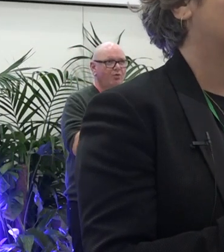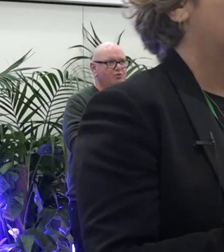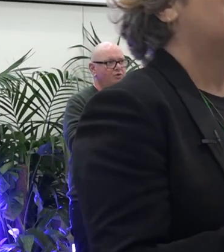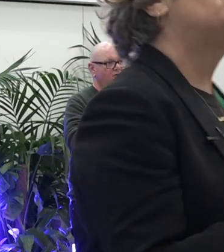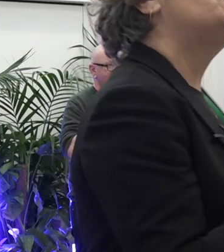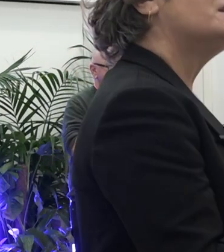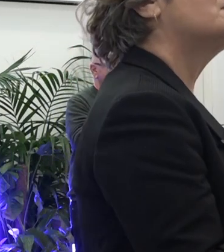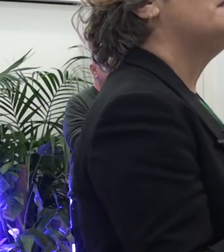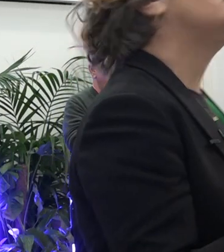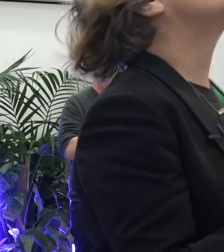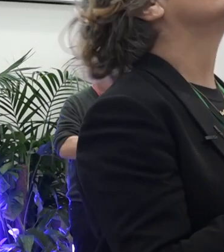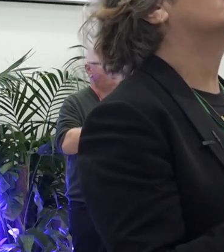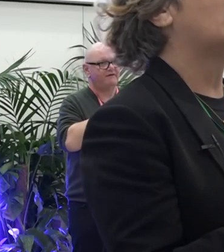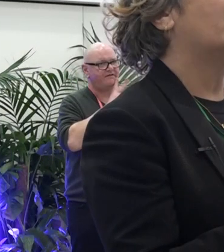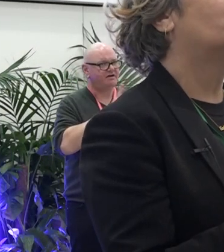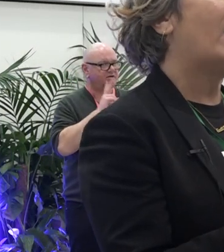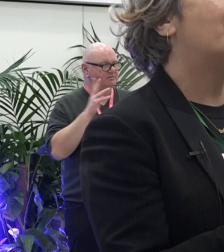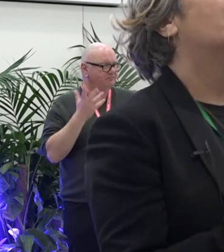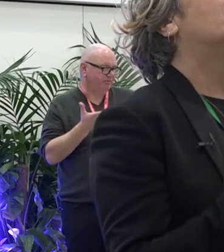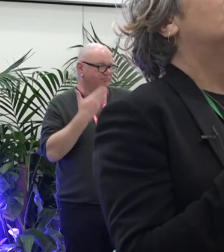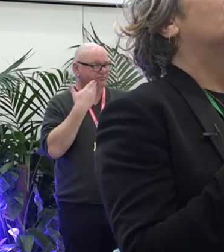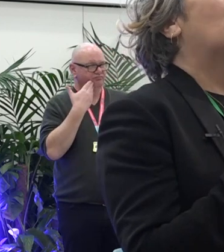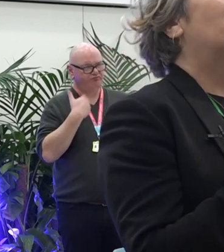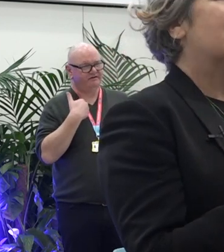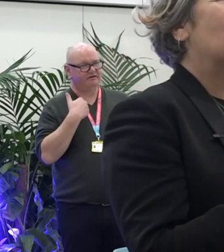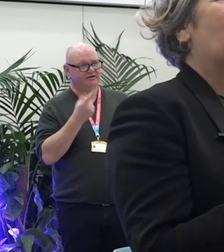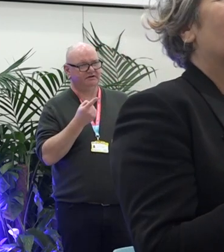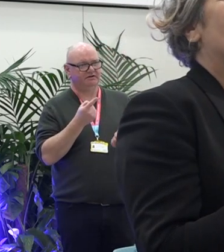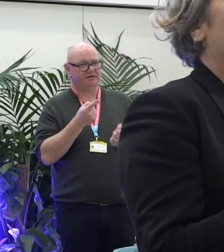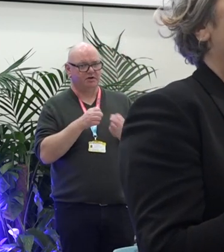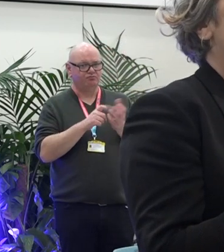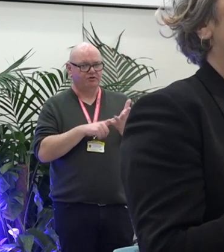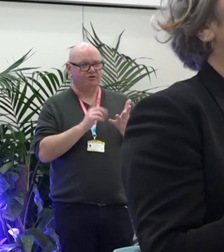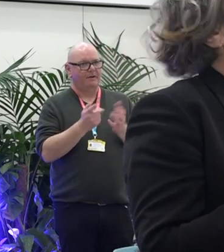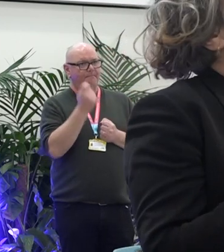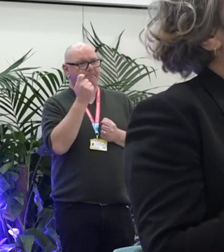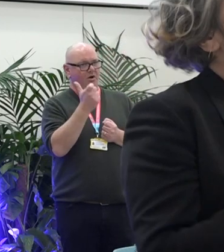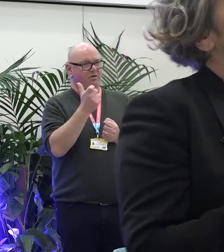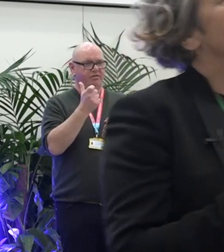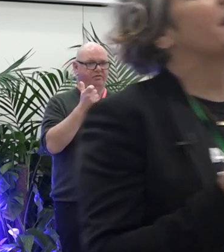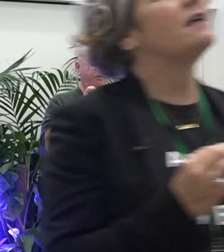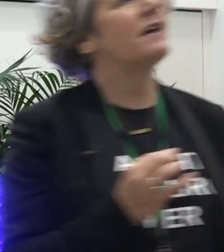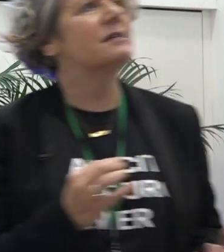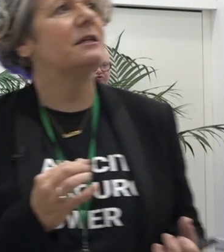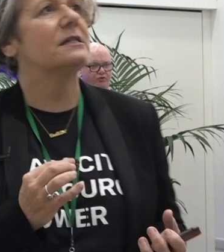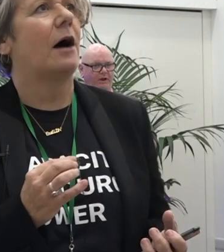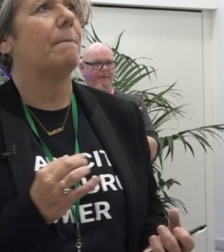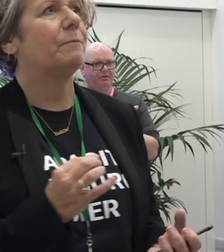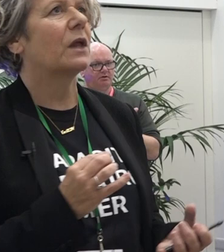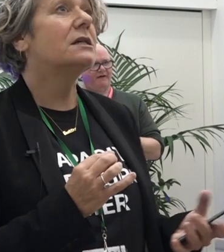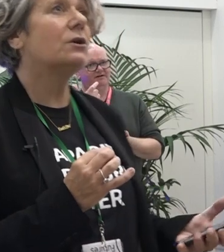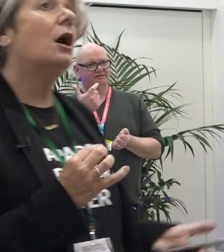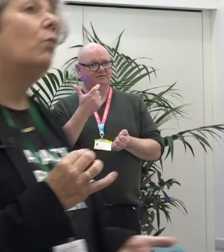vegan. And she's just managed to grab from Bristol and Bath Regional Capital a six-figure investment